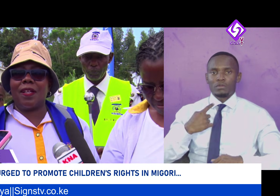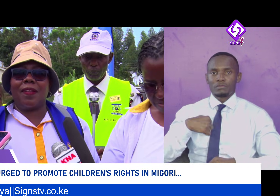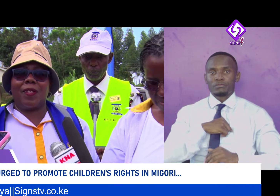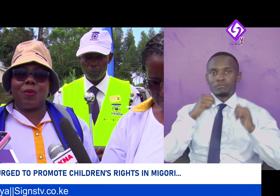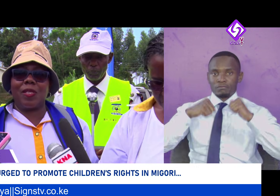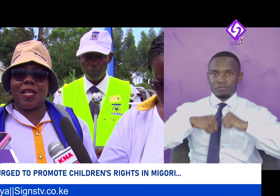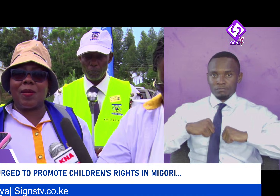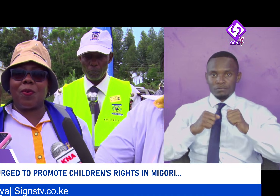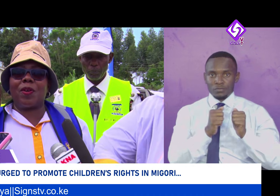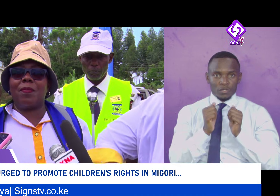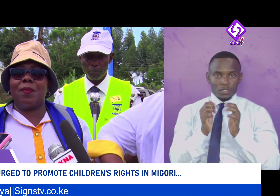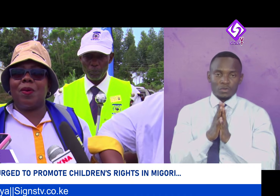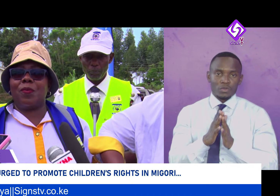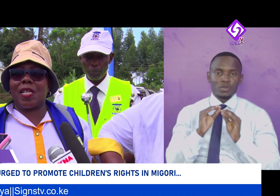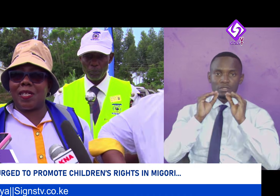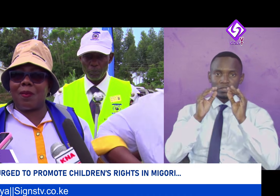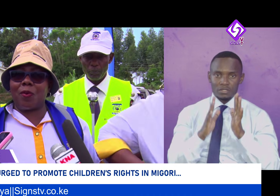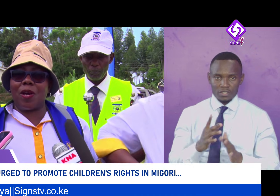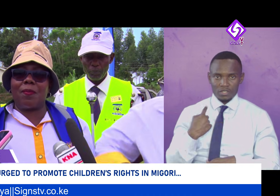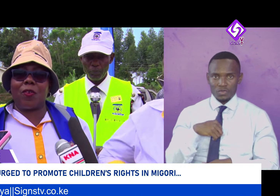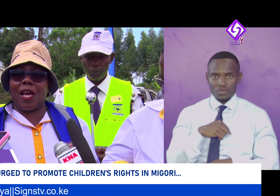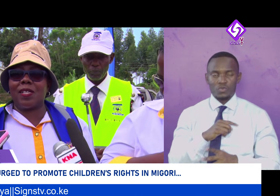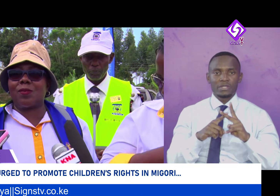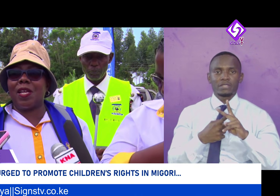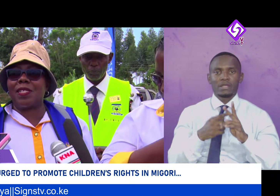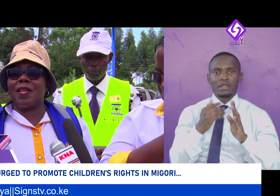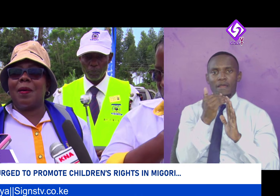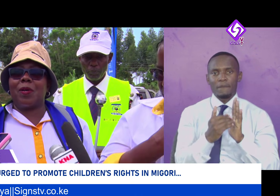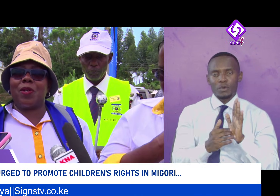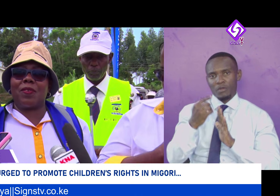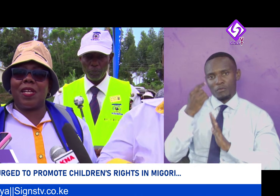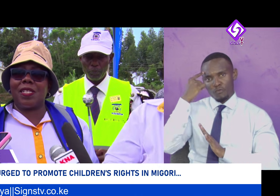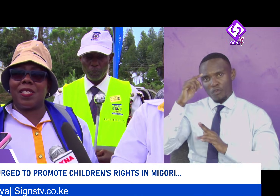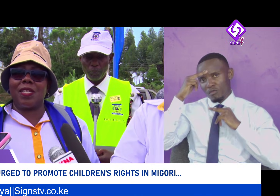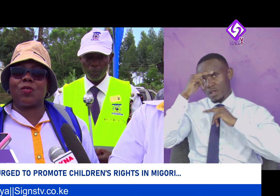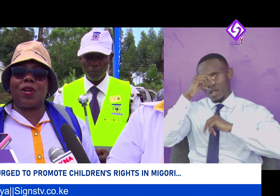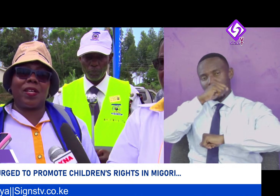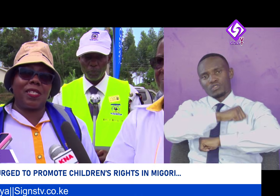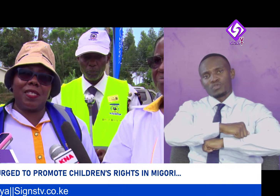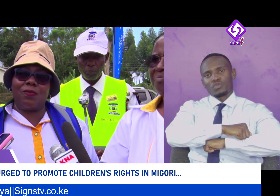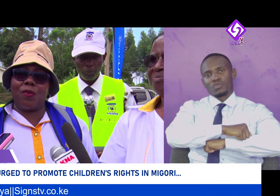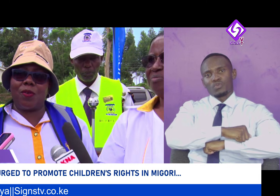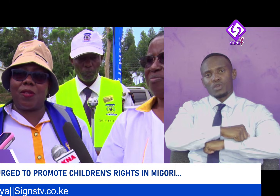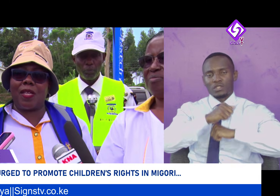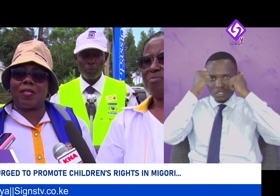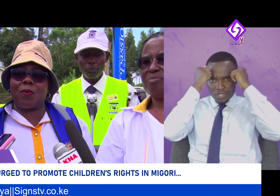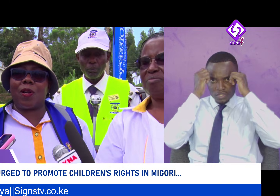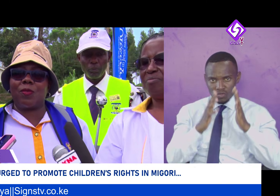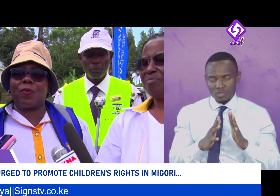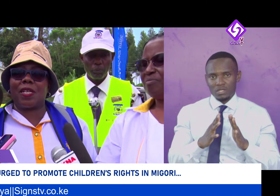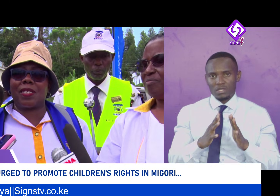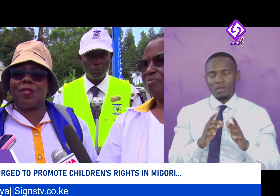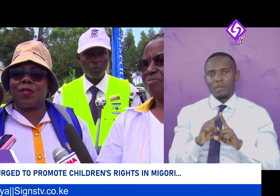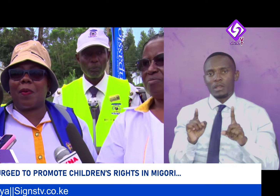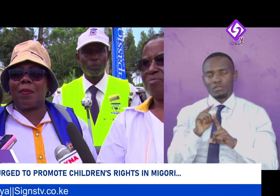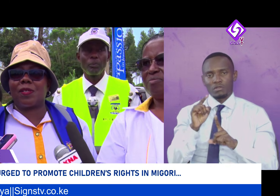are here that we will start a program. We started a program for the high schoolers, but we have realized that there is also a great need for that program